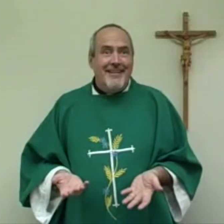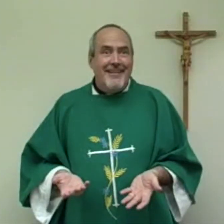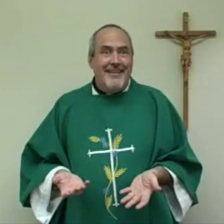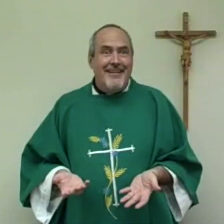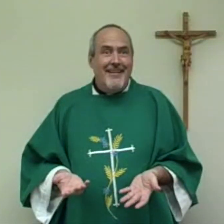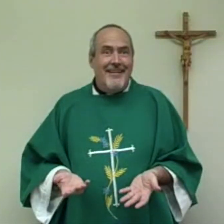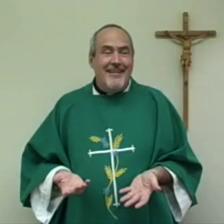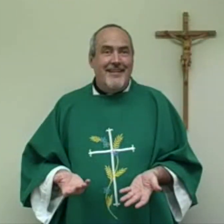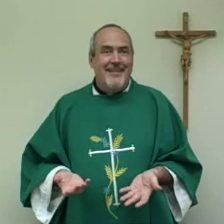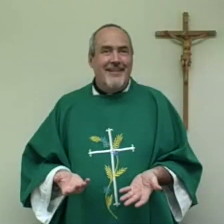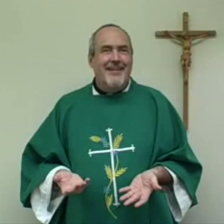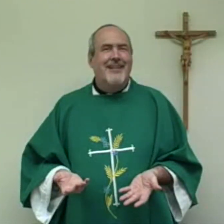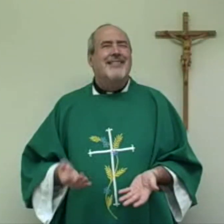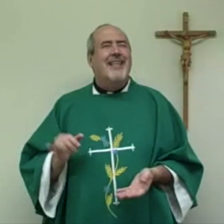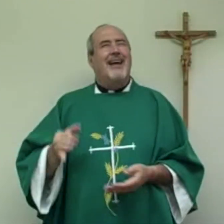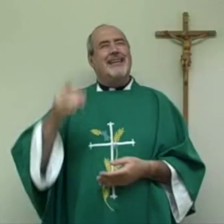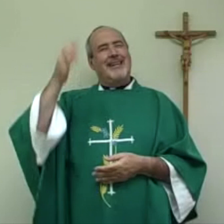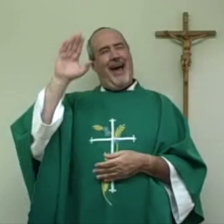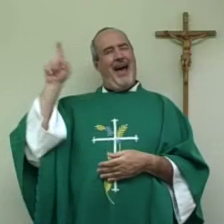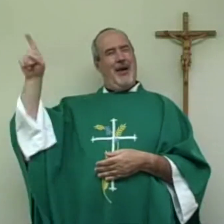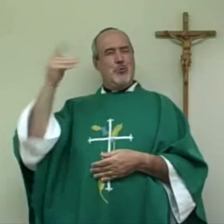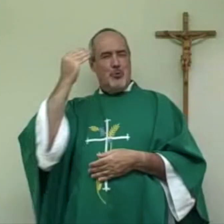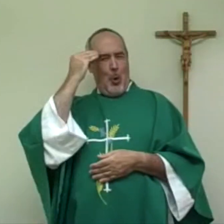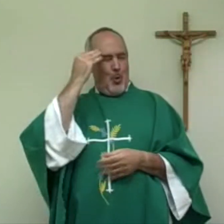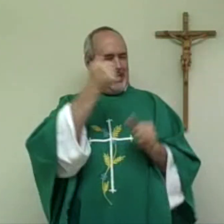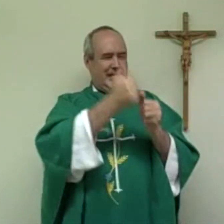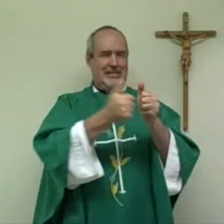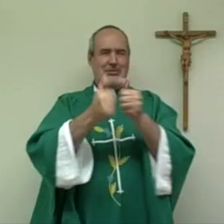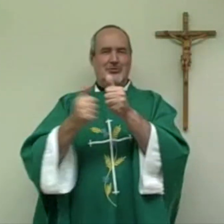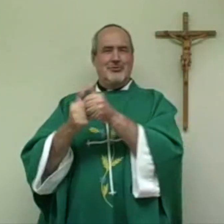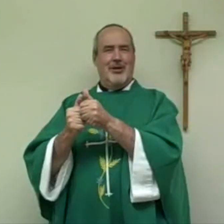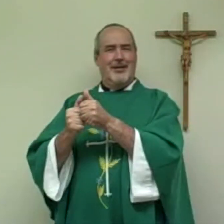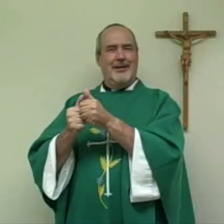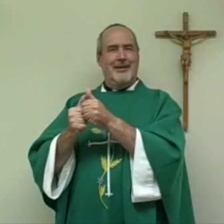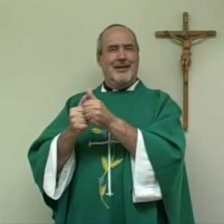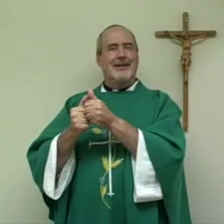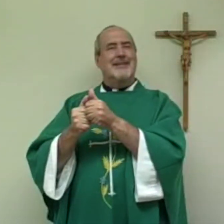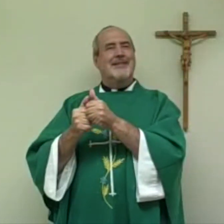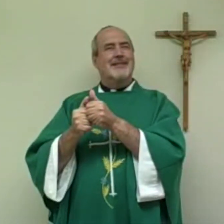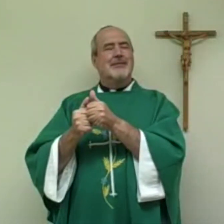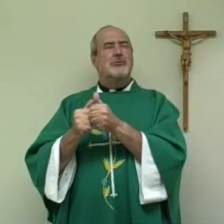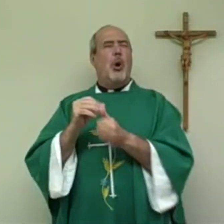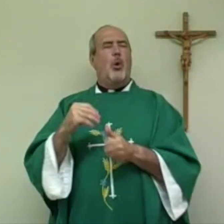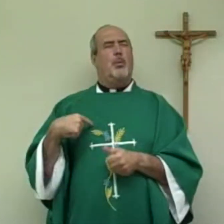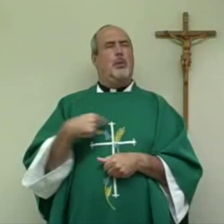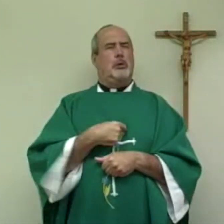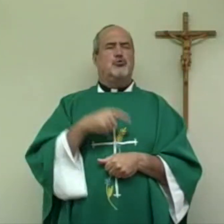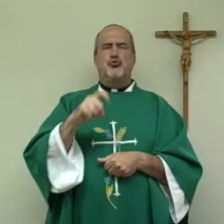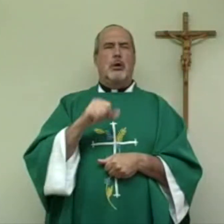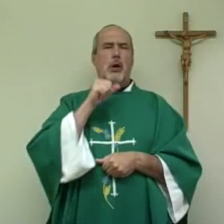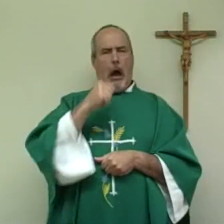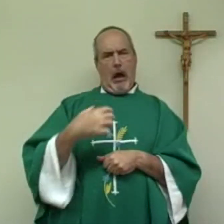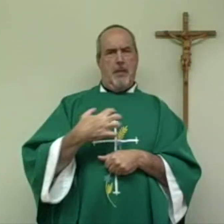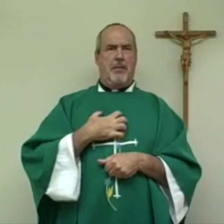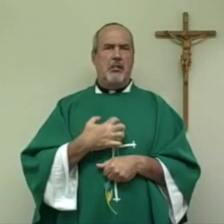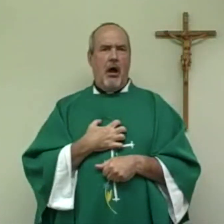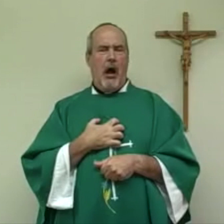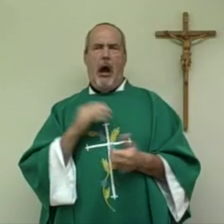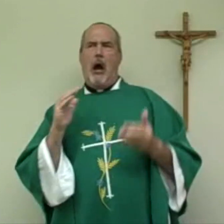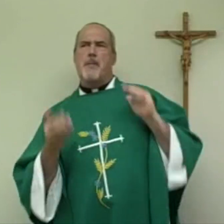And yes, that is important. God knows each and every one of us. So